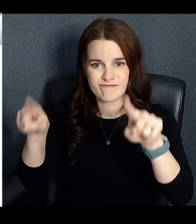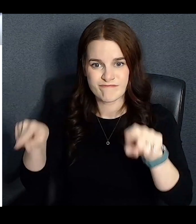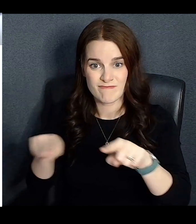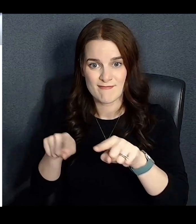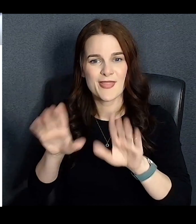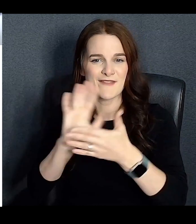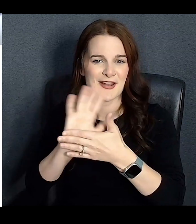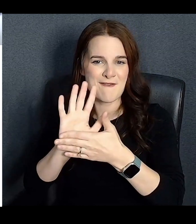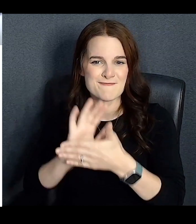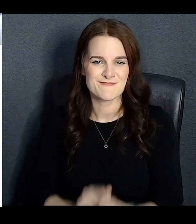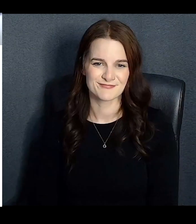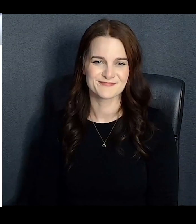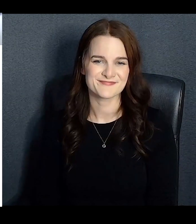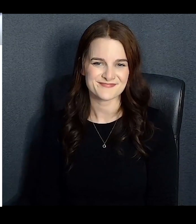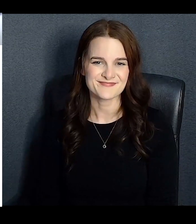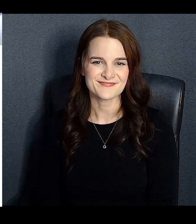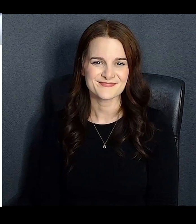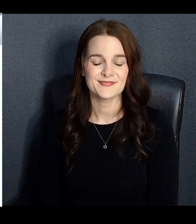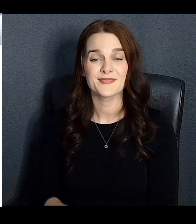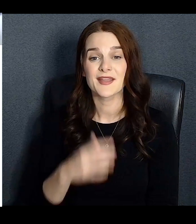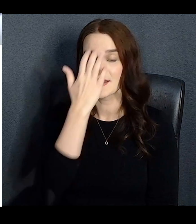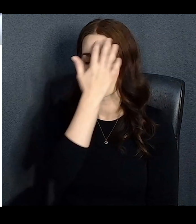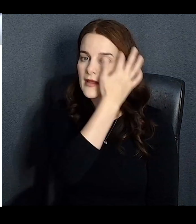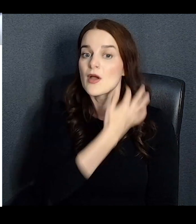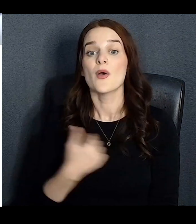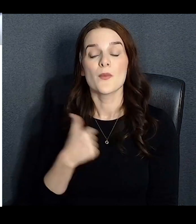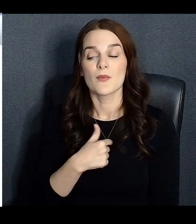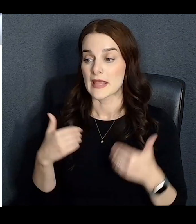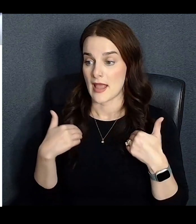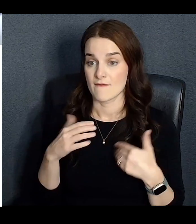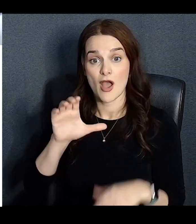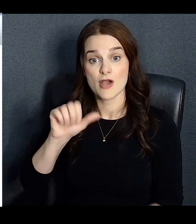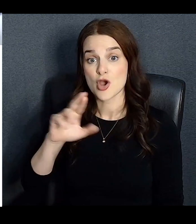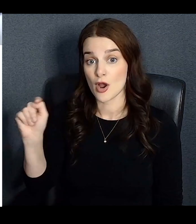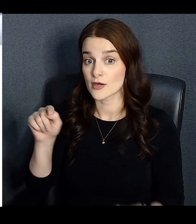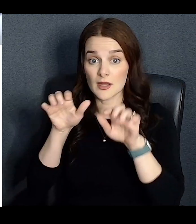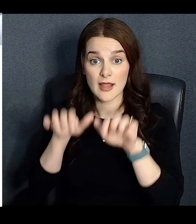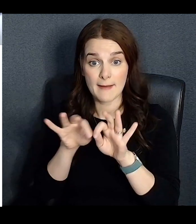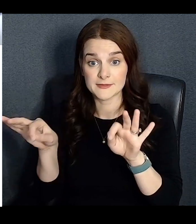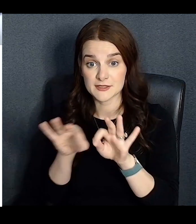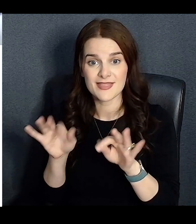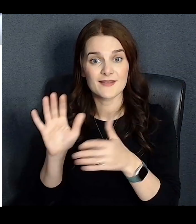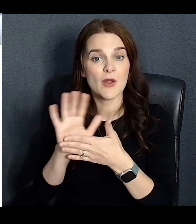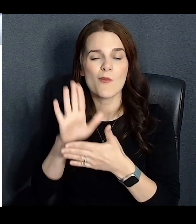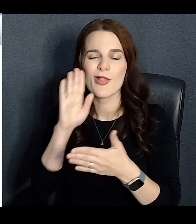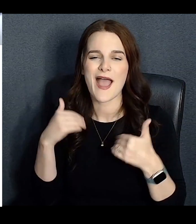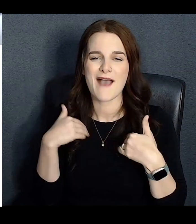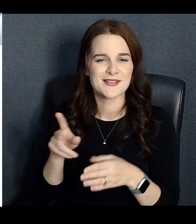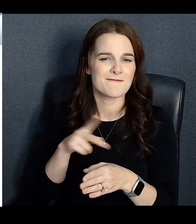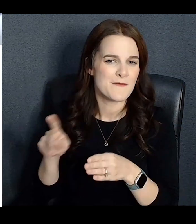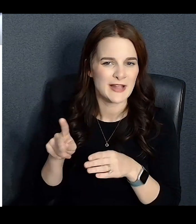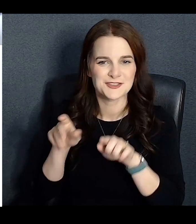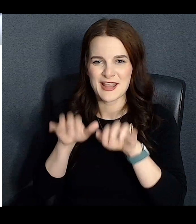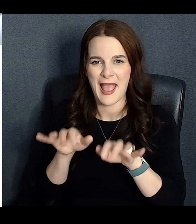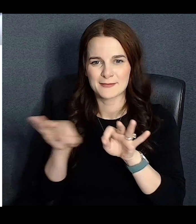ASL superimposed on the video. We have CART captions on this video. We will also be getting this